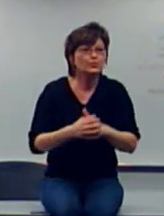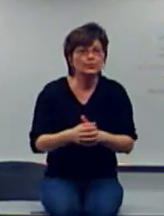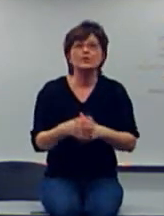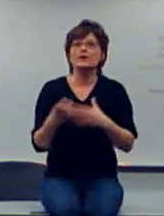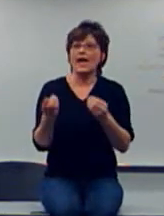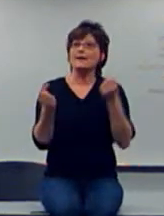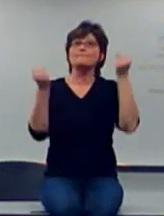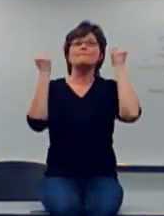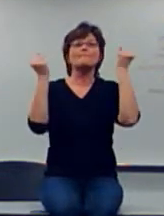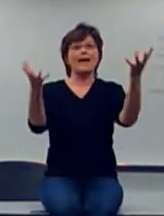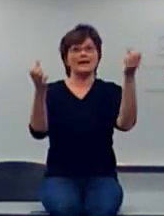do you do?